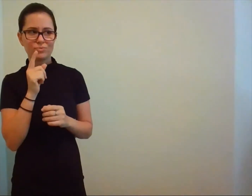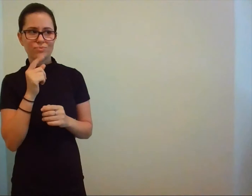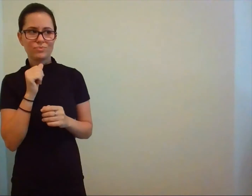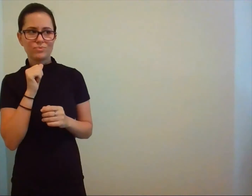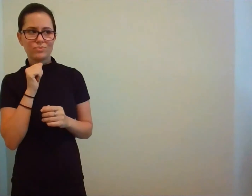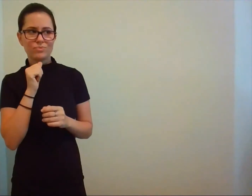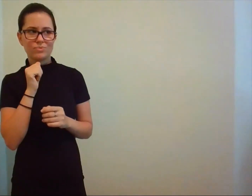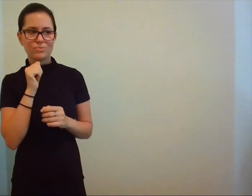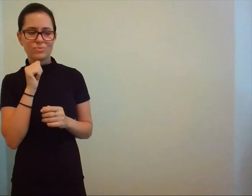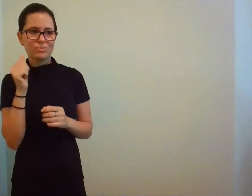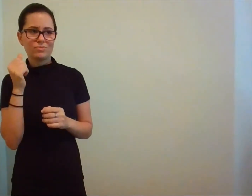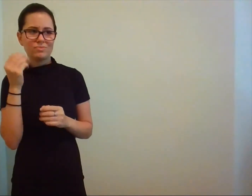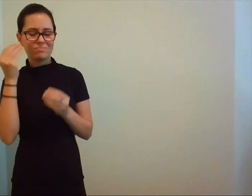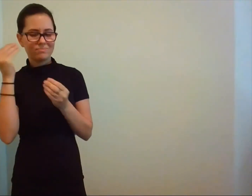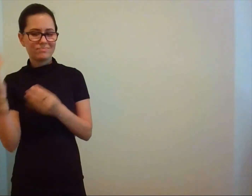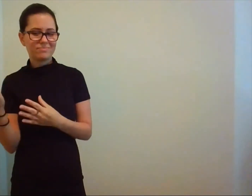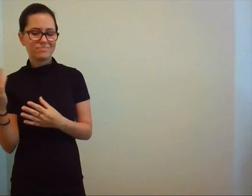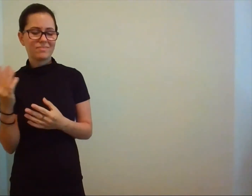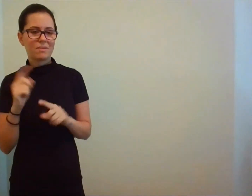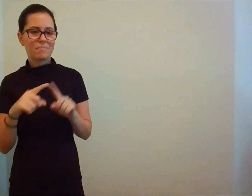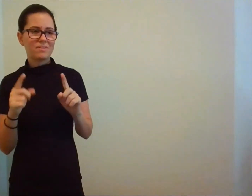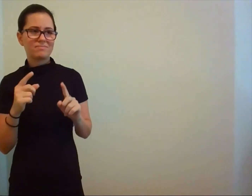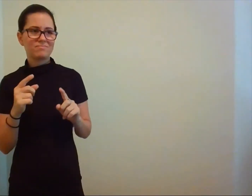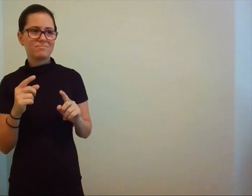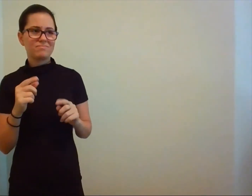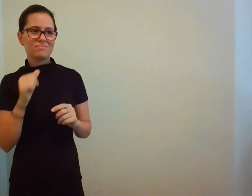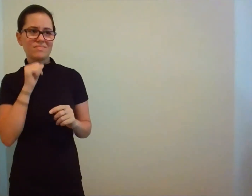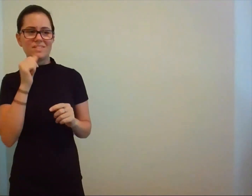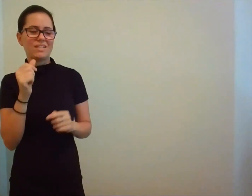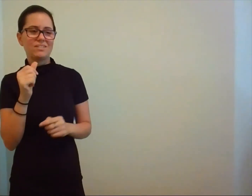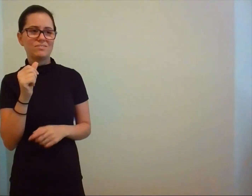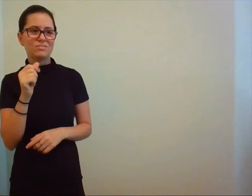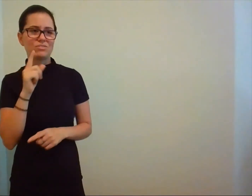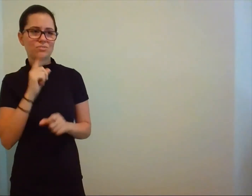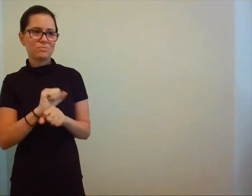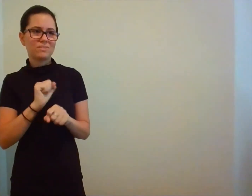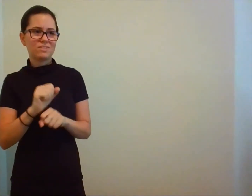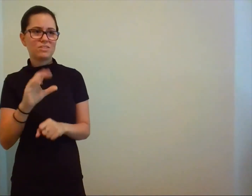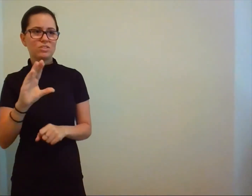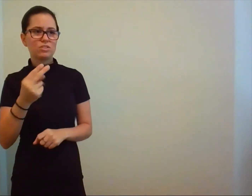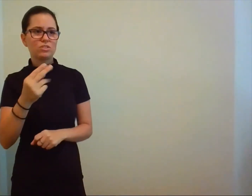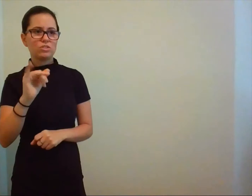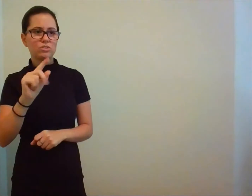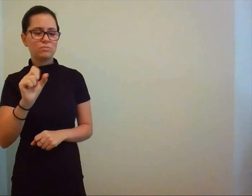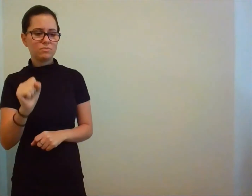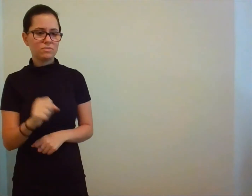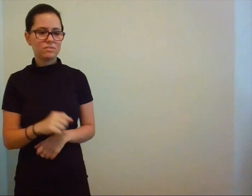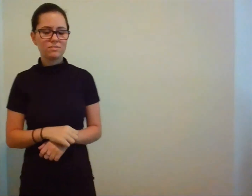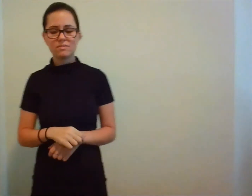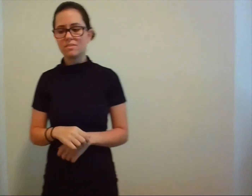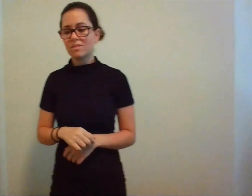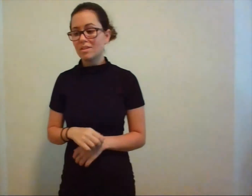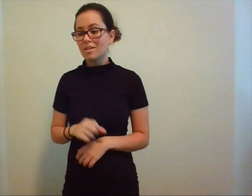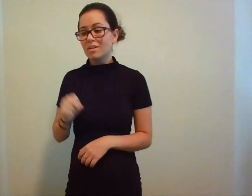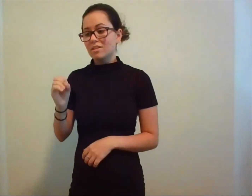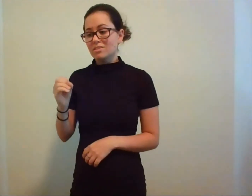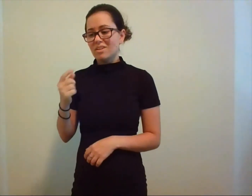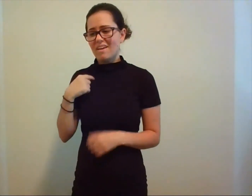minutes before I walked out the door. Did you bring a sleeping bag for like the poolside? No sleeping bags, no pillows,